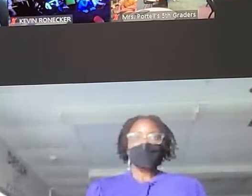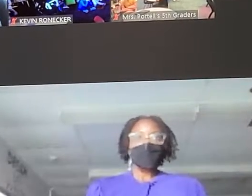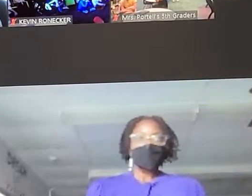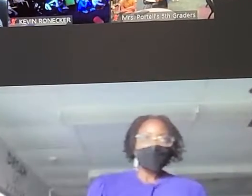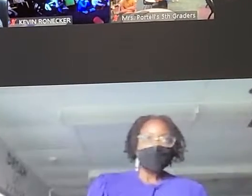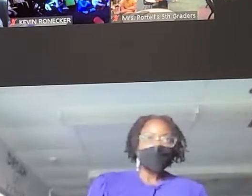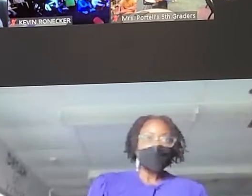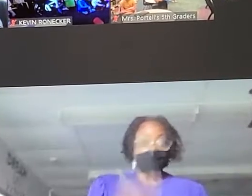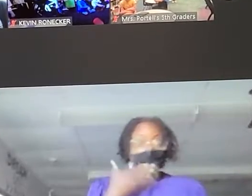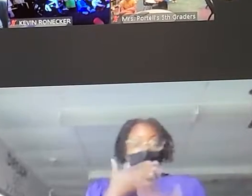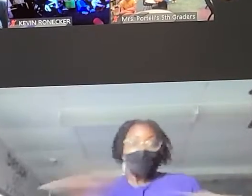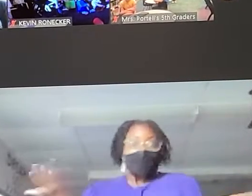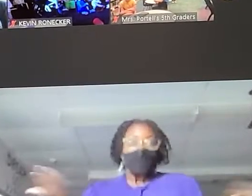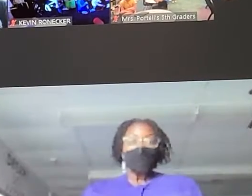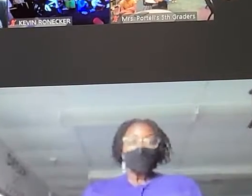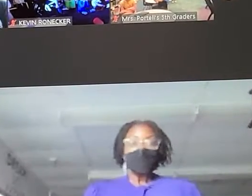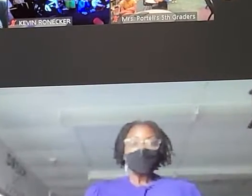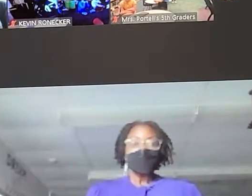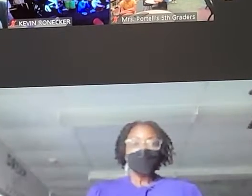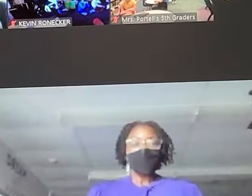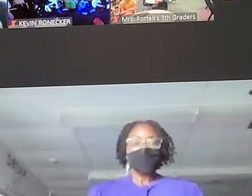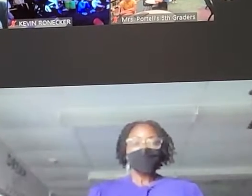Because it's good.